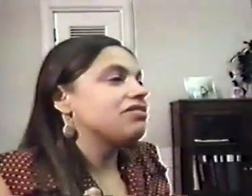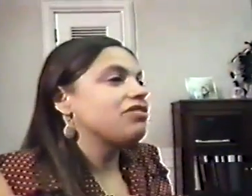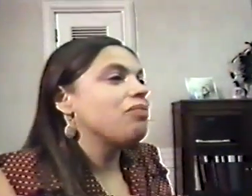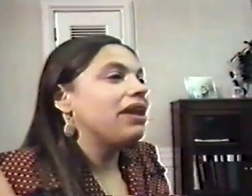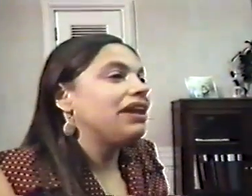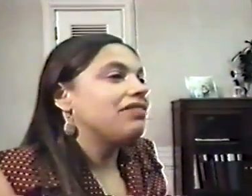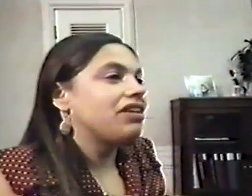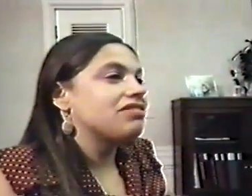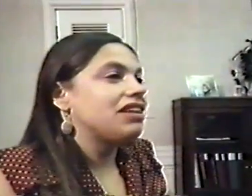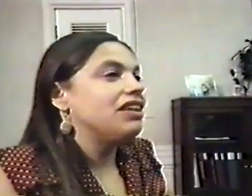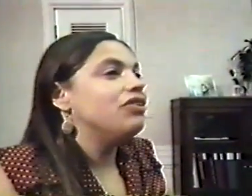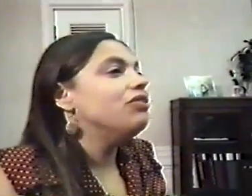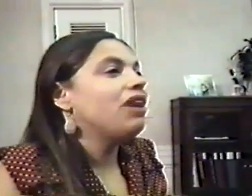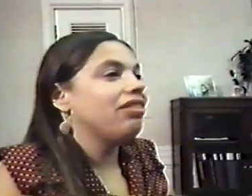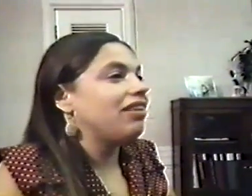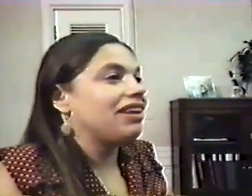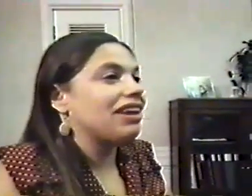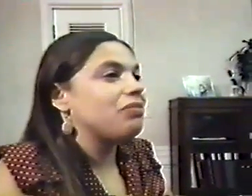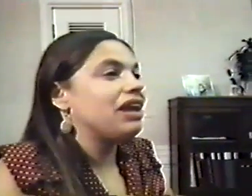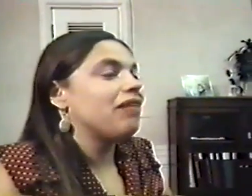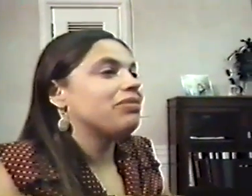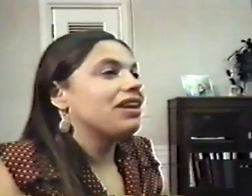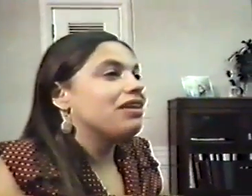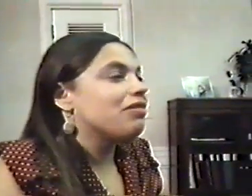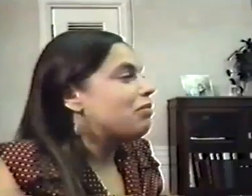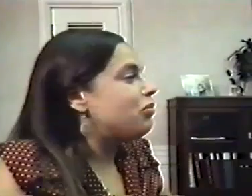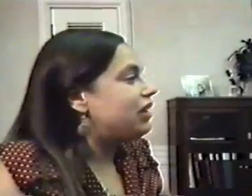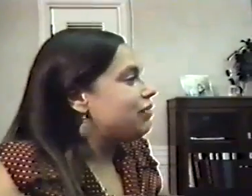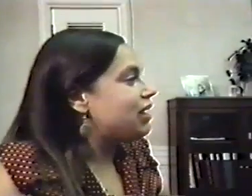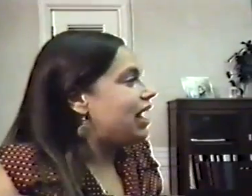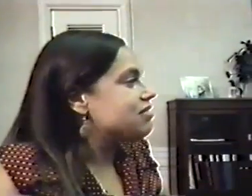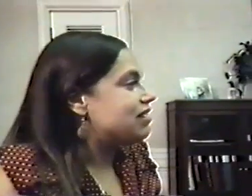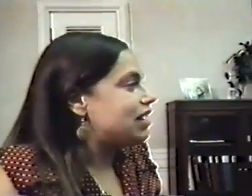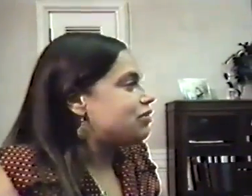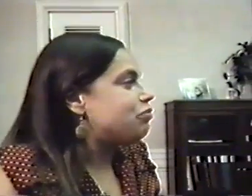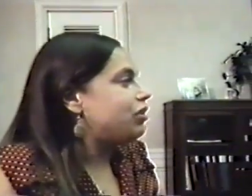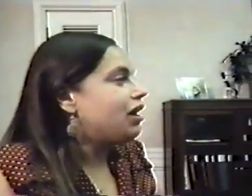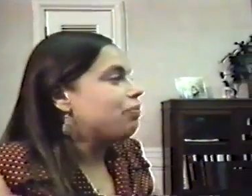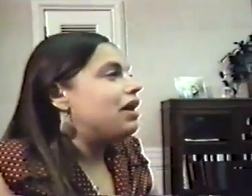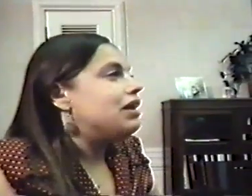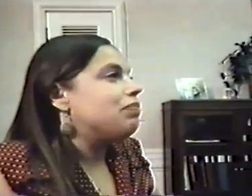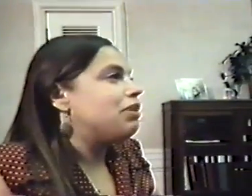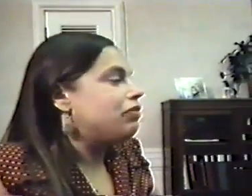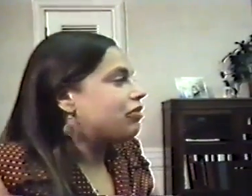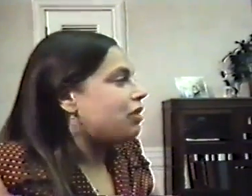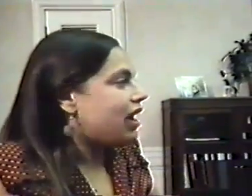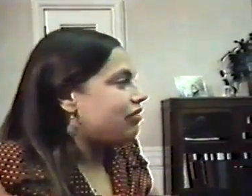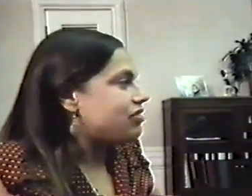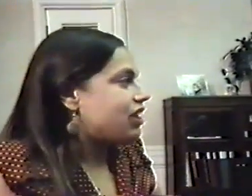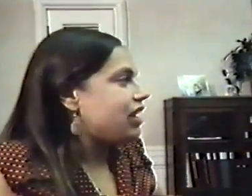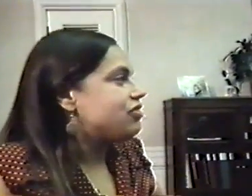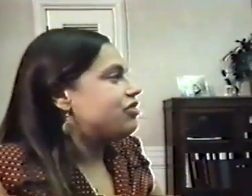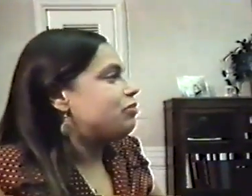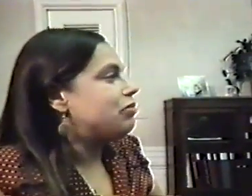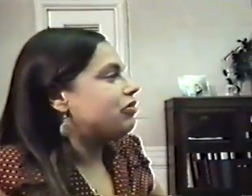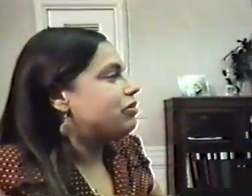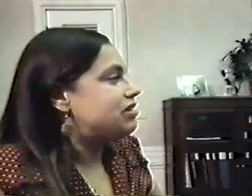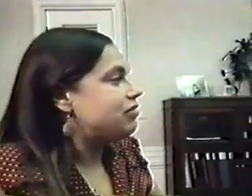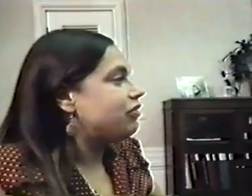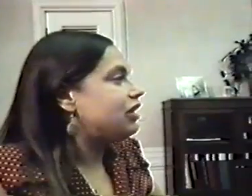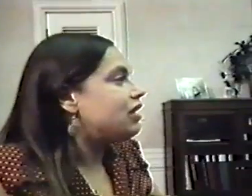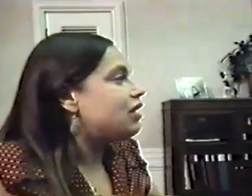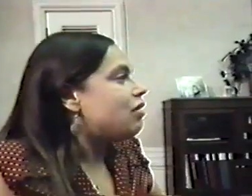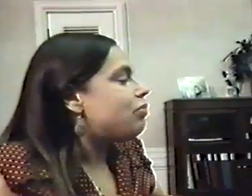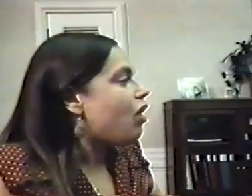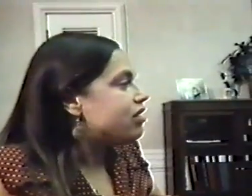there was like so many of us, and he knew nothing, and we kept asking him to bring up the people from higher education and the people from